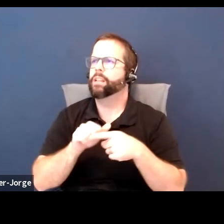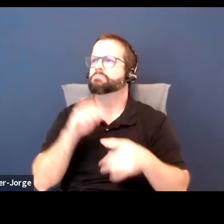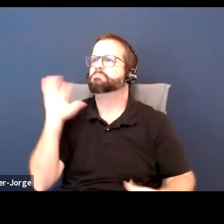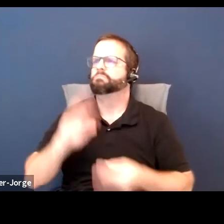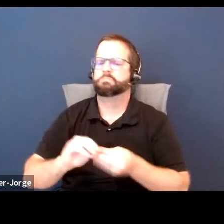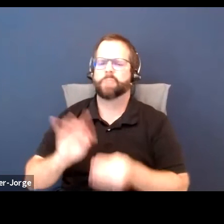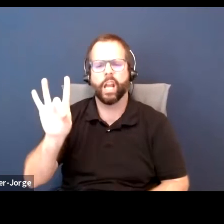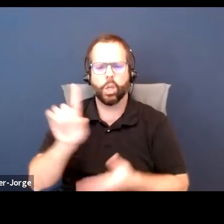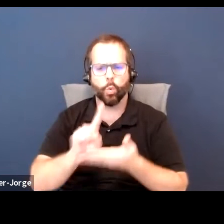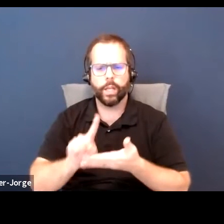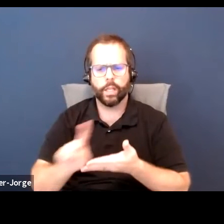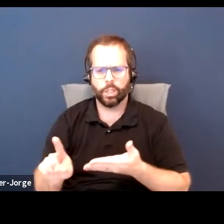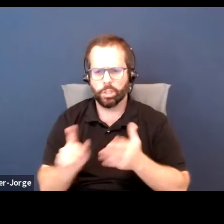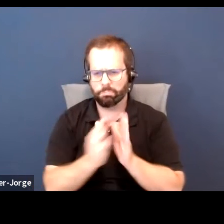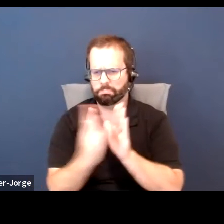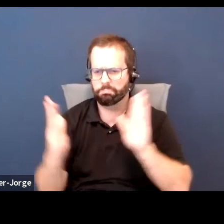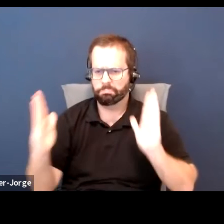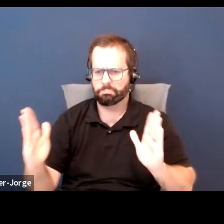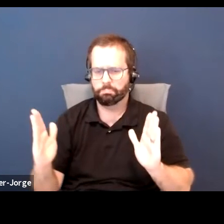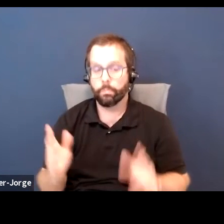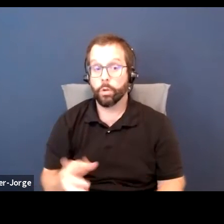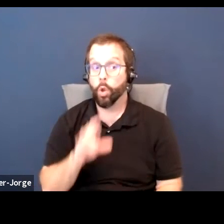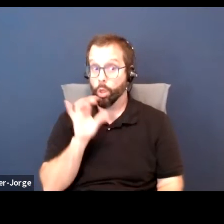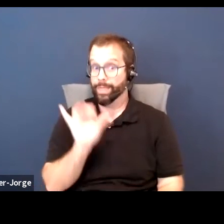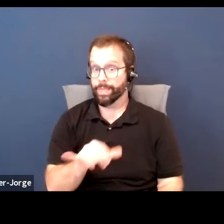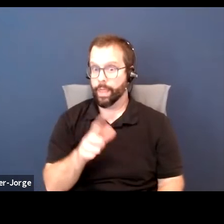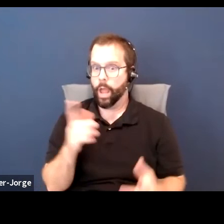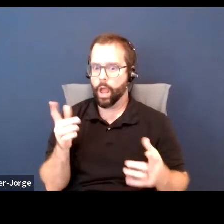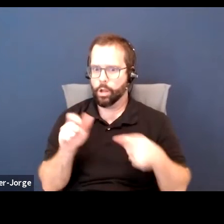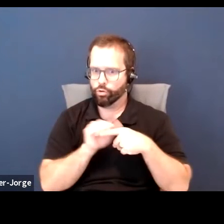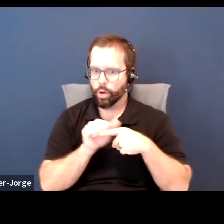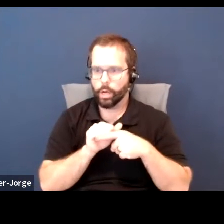And that part has gone really, really well.